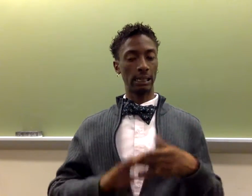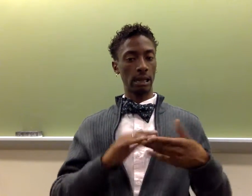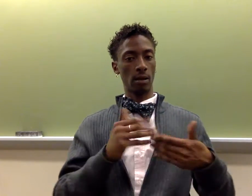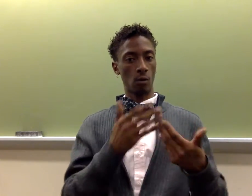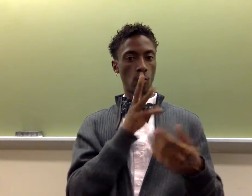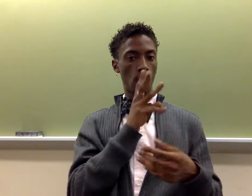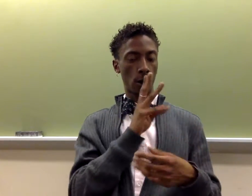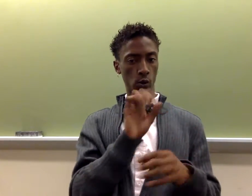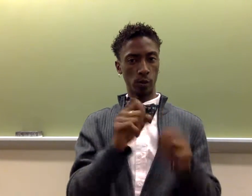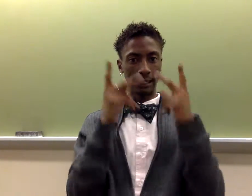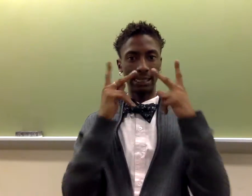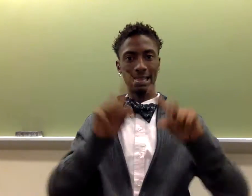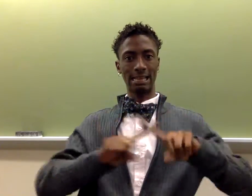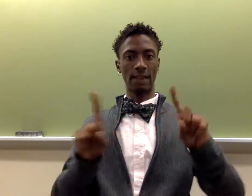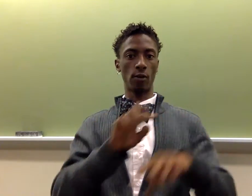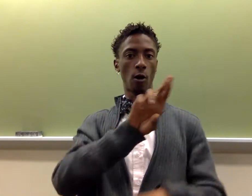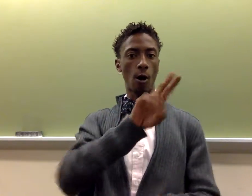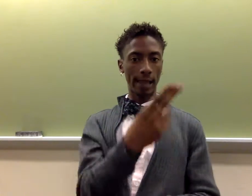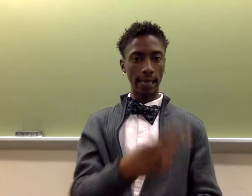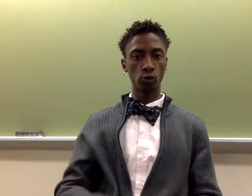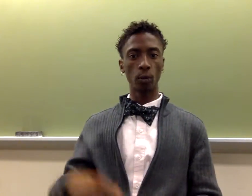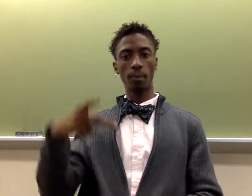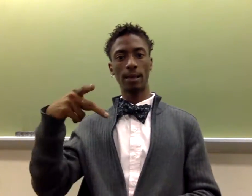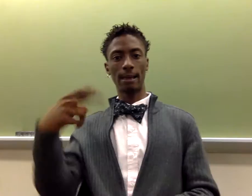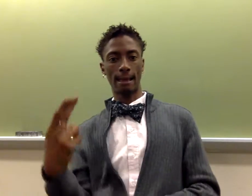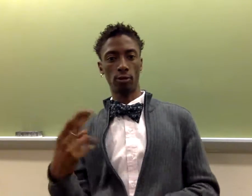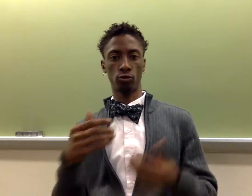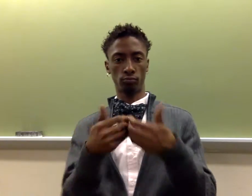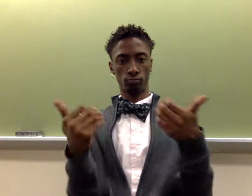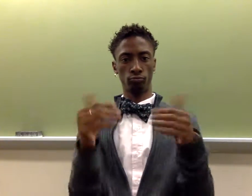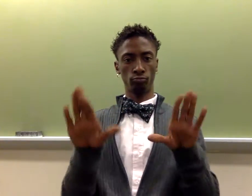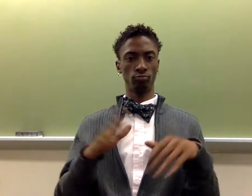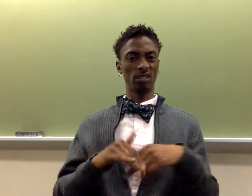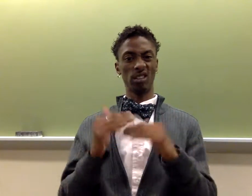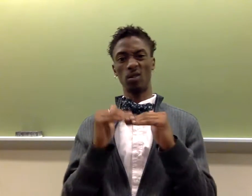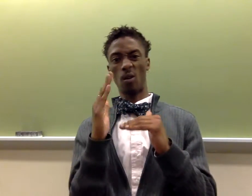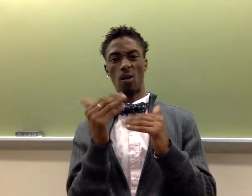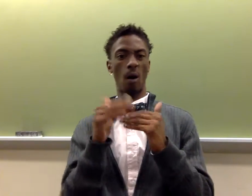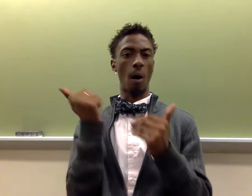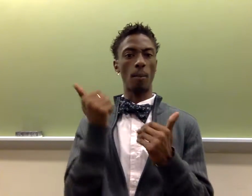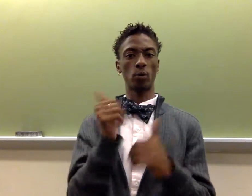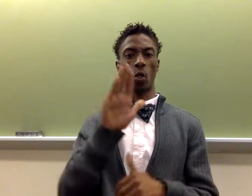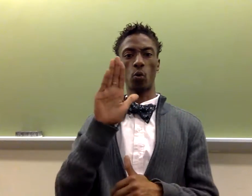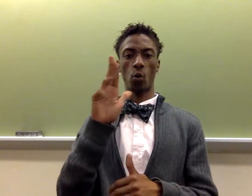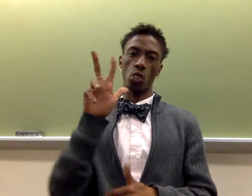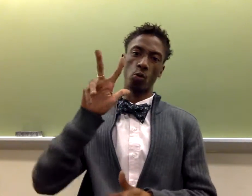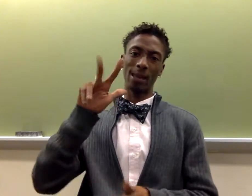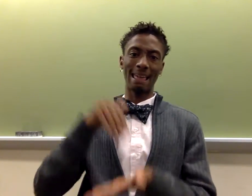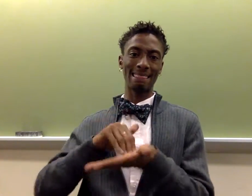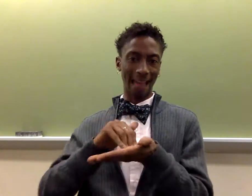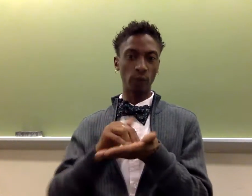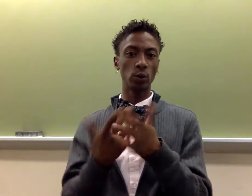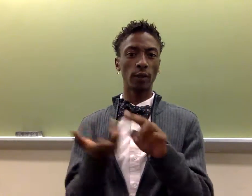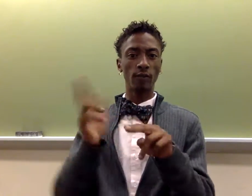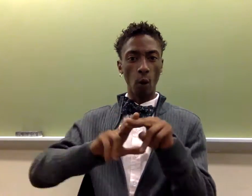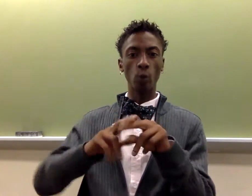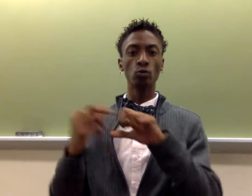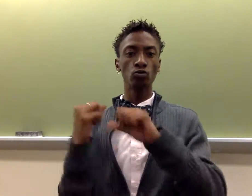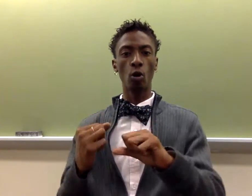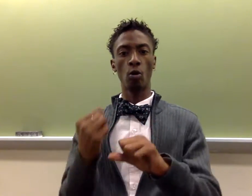terms of the RH factor and the pH. It's almost 3,000-fold stronger than with a reverse osmosis unit. Now, I bring